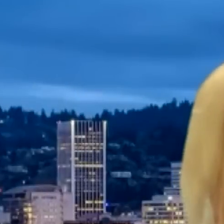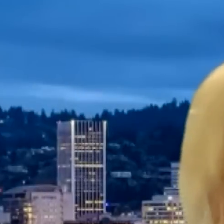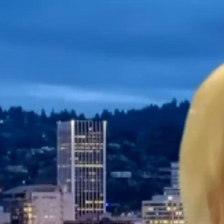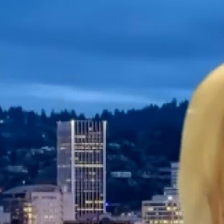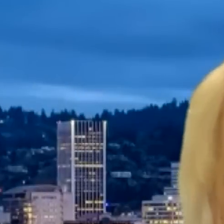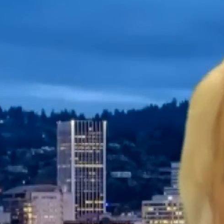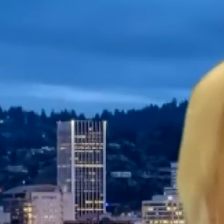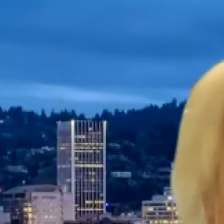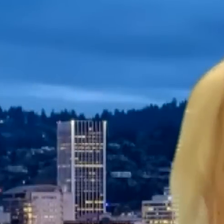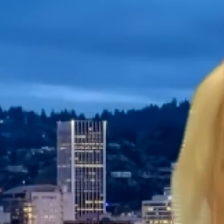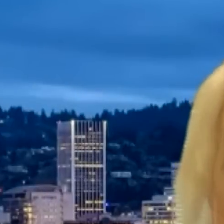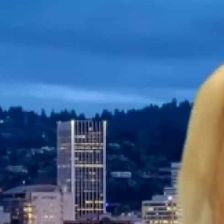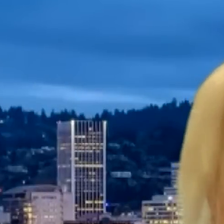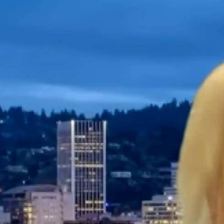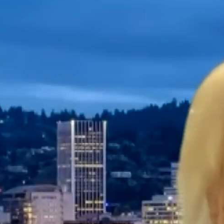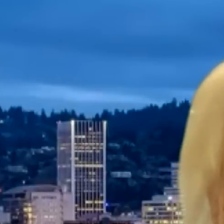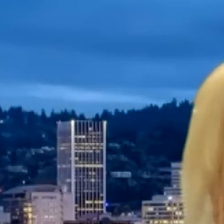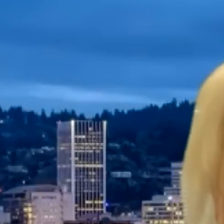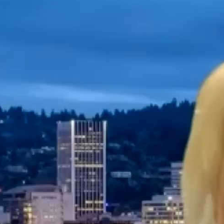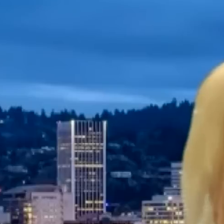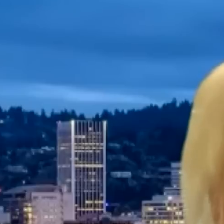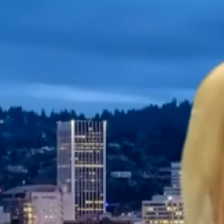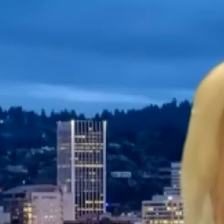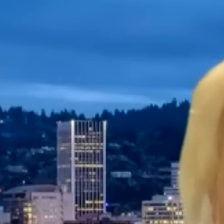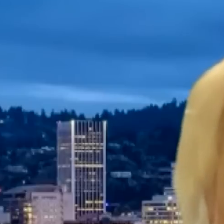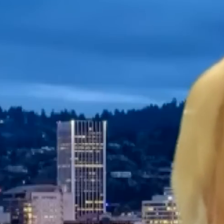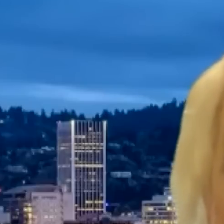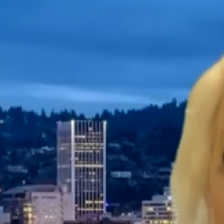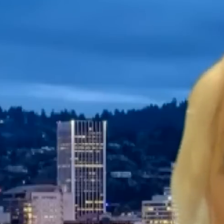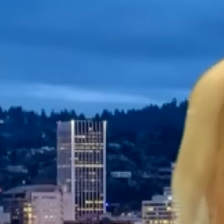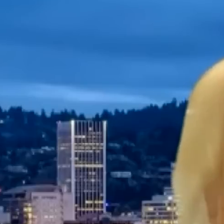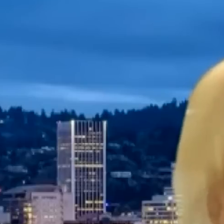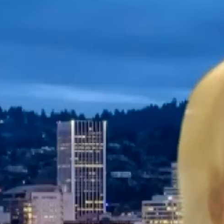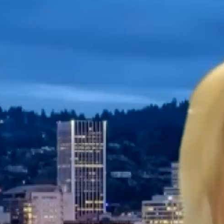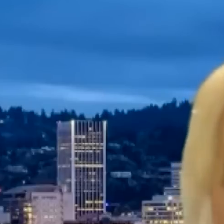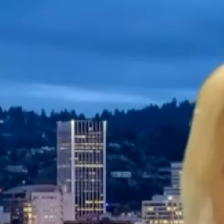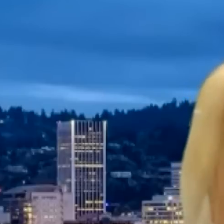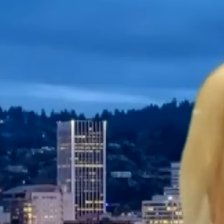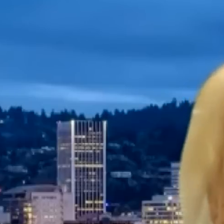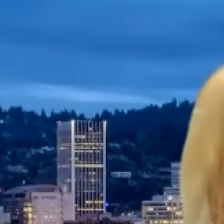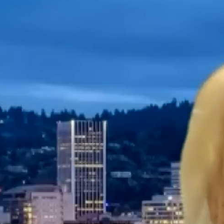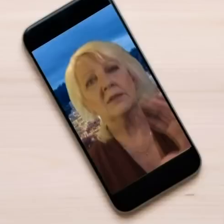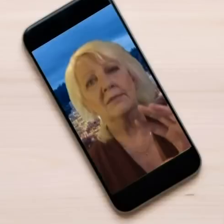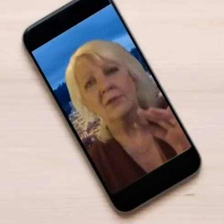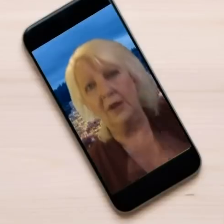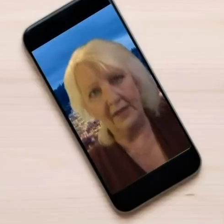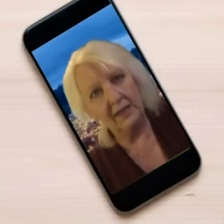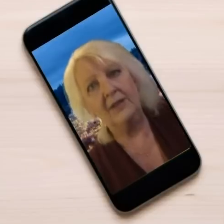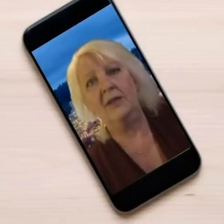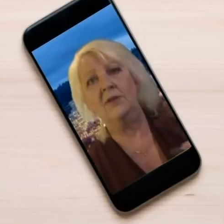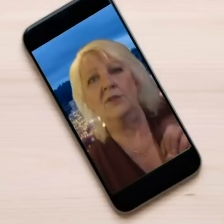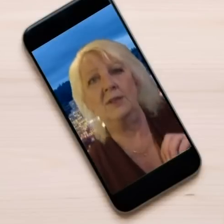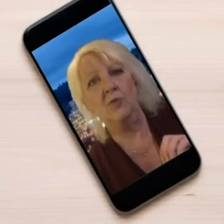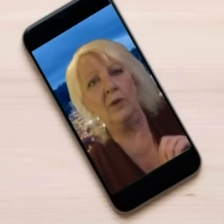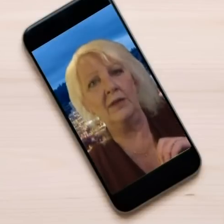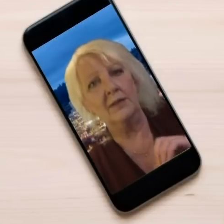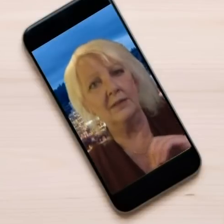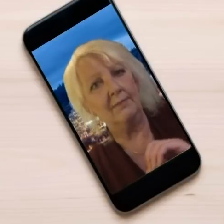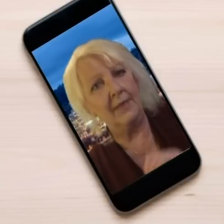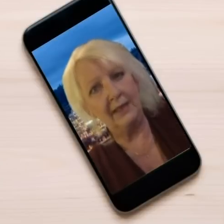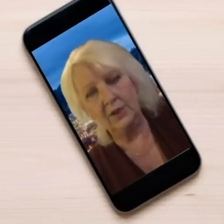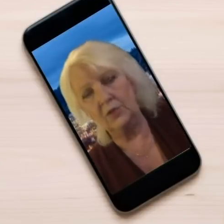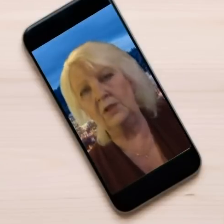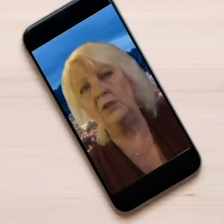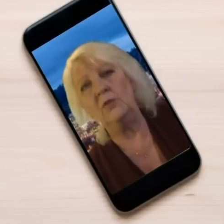this up. Let's just get through this. That's what this teacher of 27 years told students. Deborah Barnes is a broadcast journalism